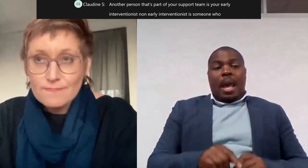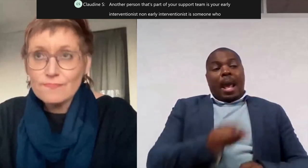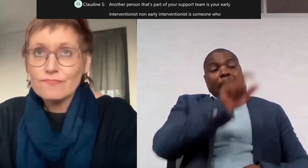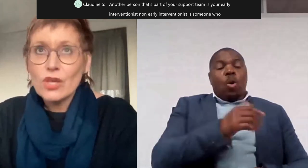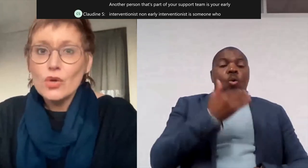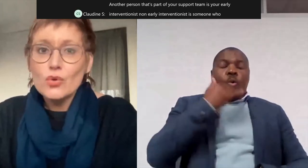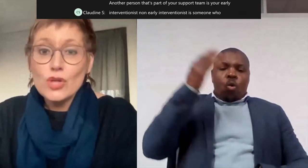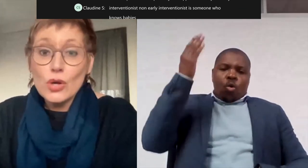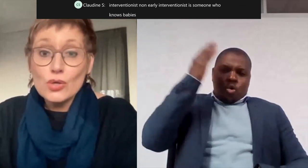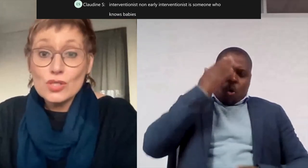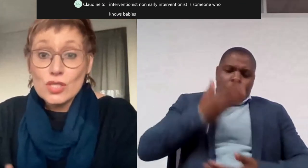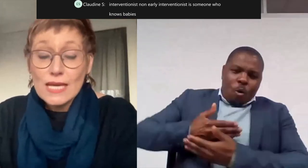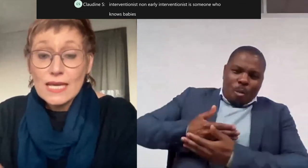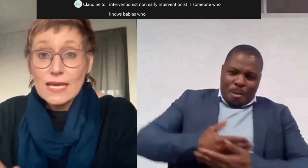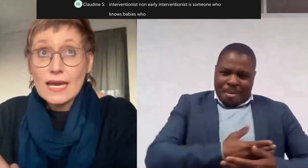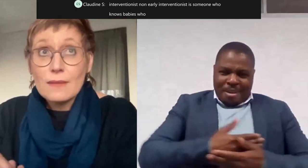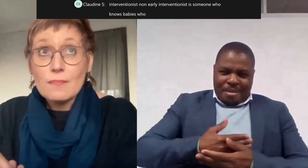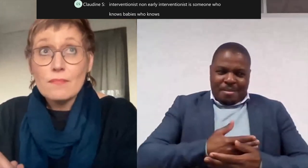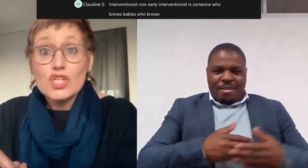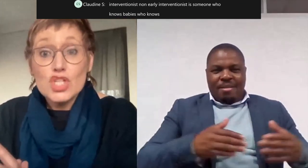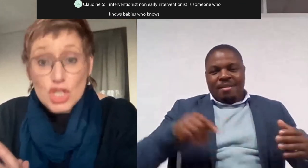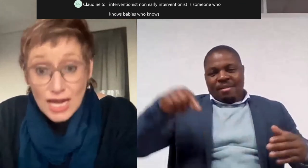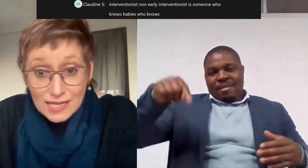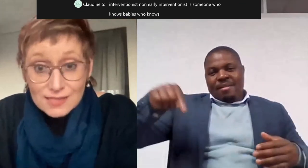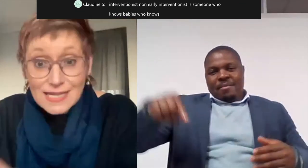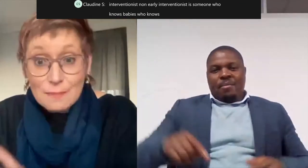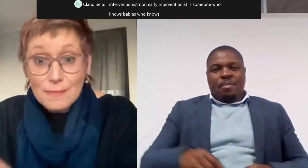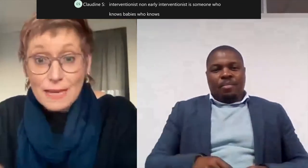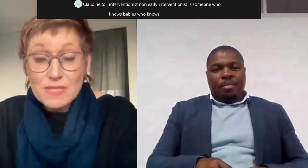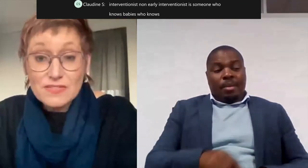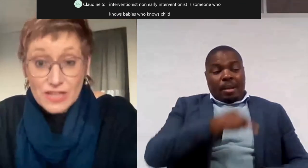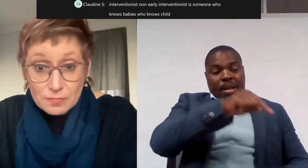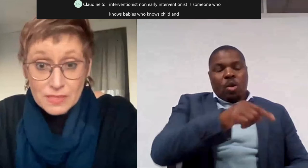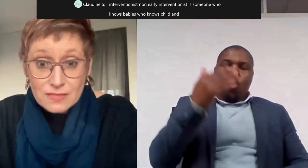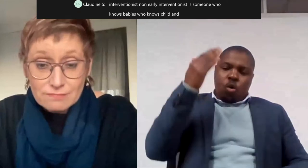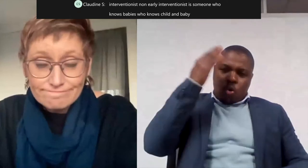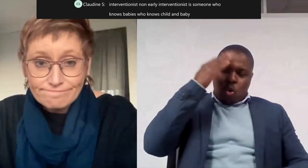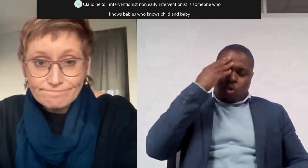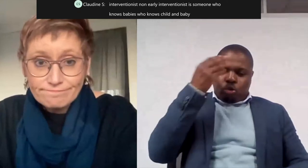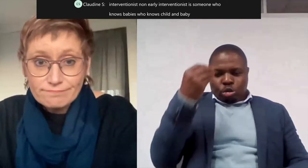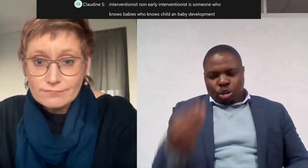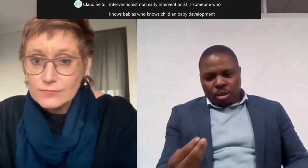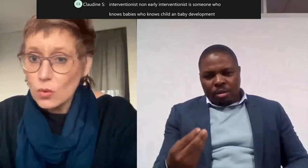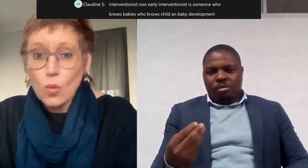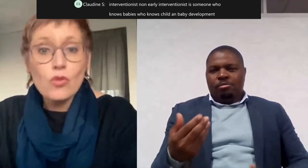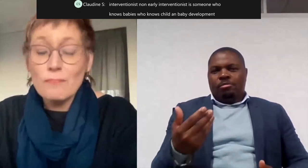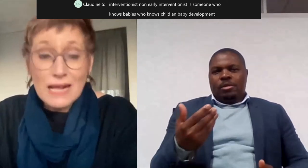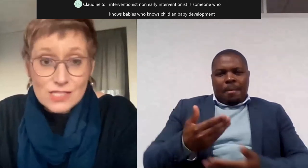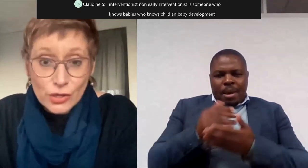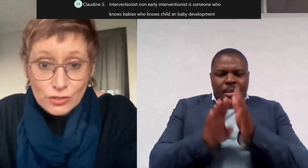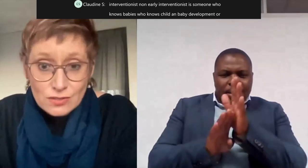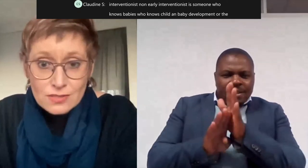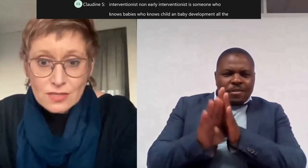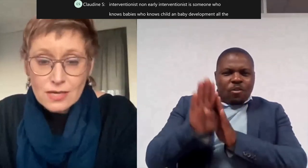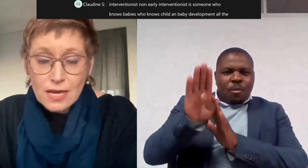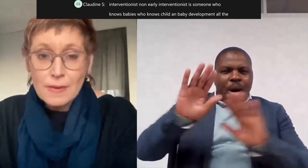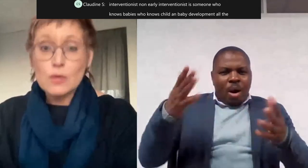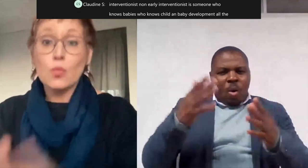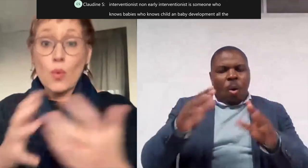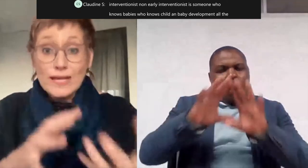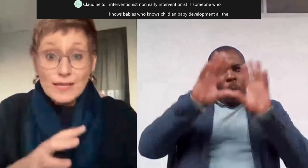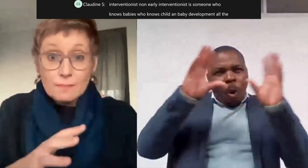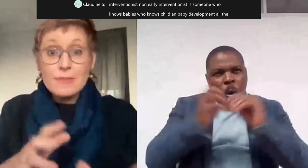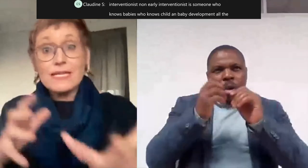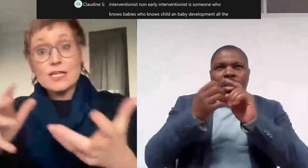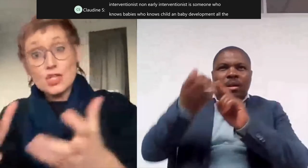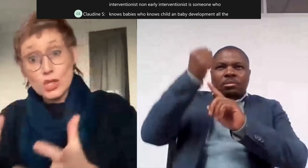babies, who knows child and baby development, all the milestones,